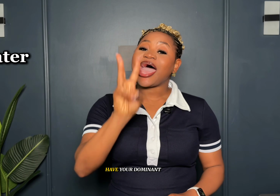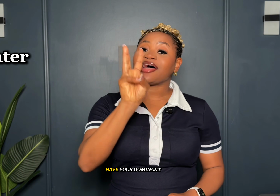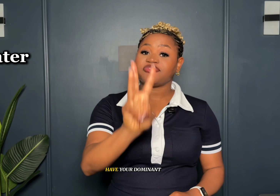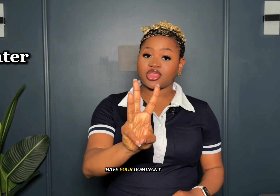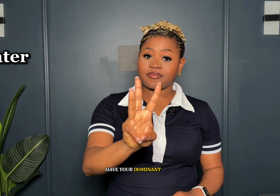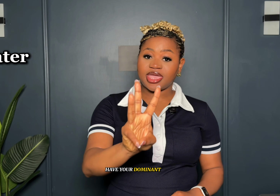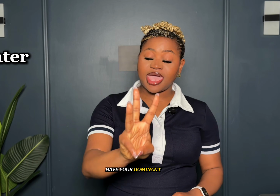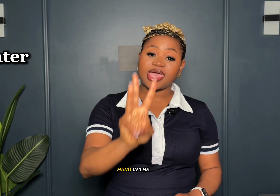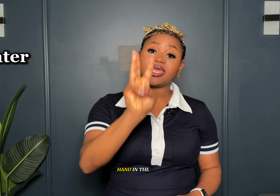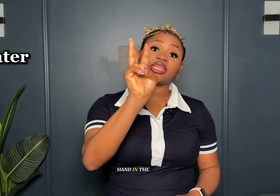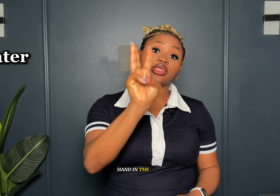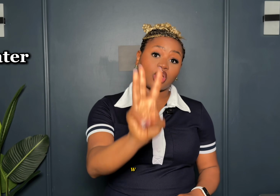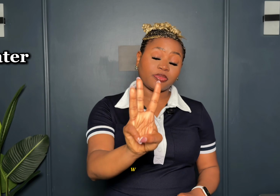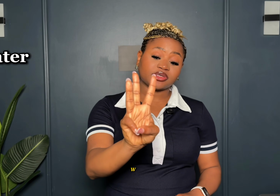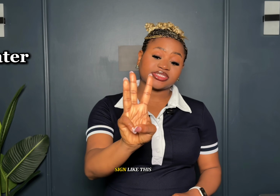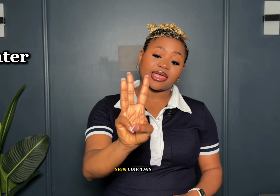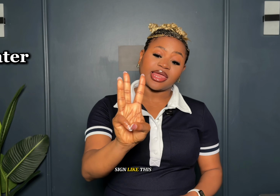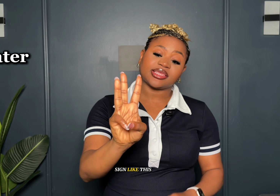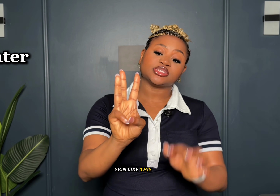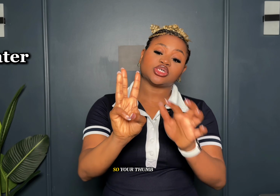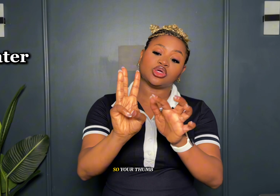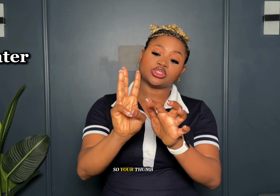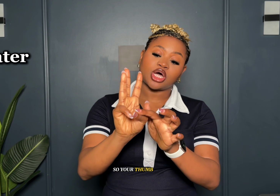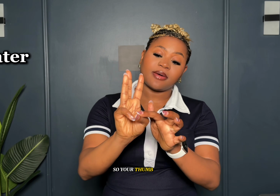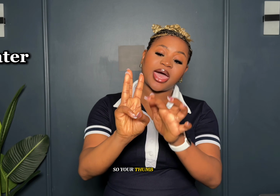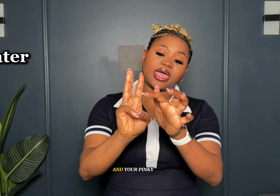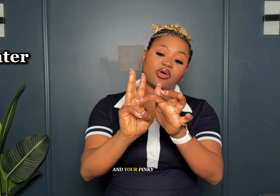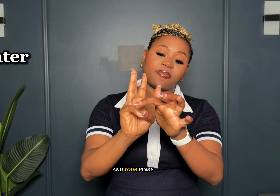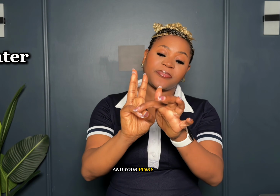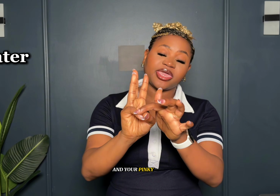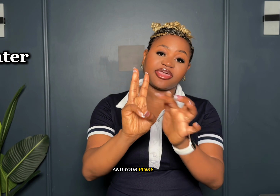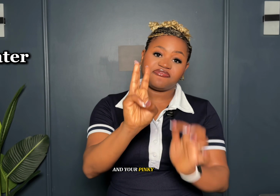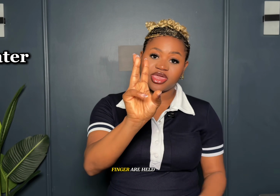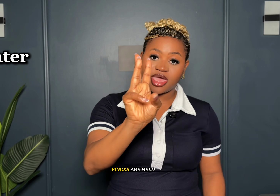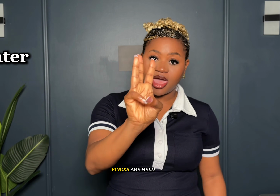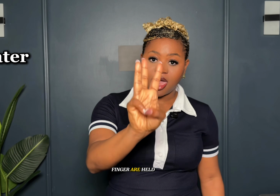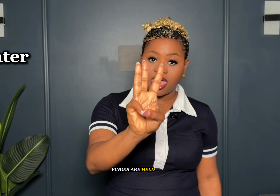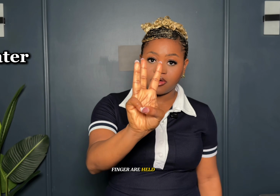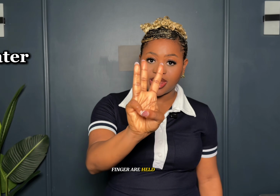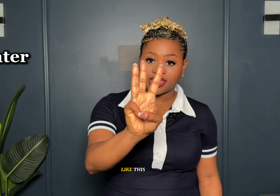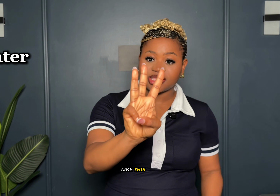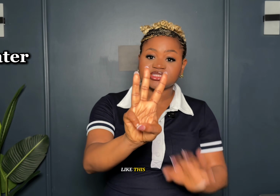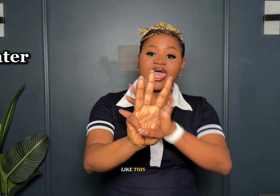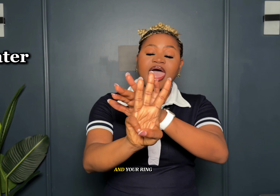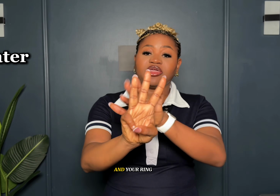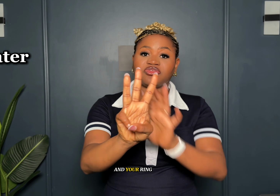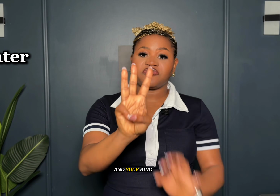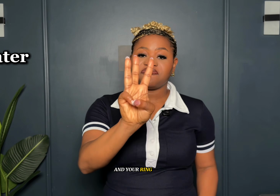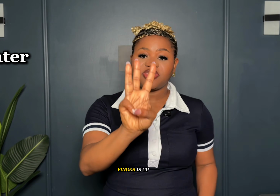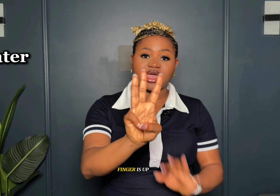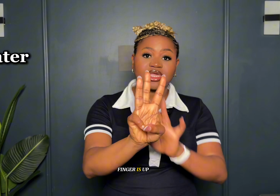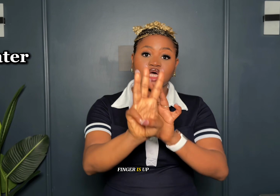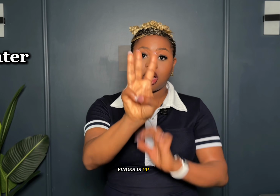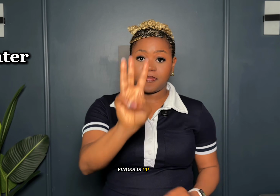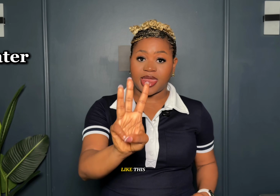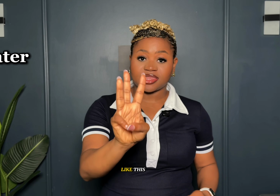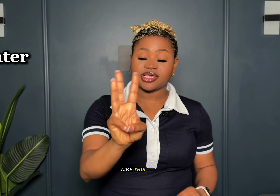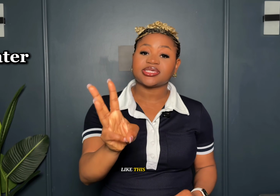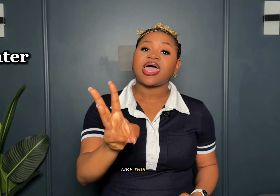Have your dominant hand in the W sign like this, so your thumb and your pinky finger are held like this, and your twin finger is up like this,